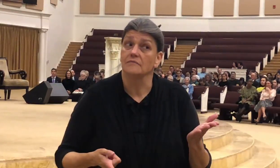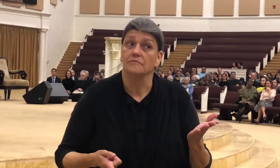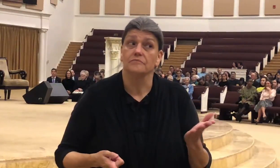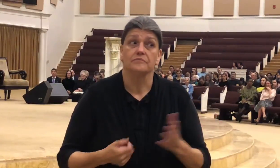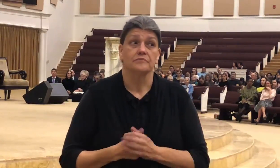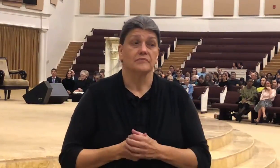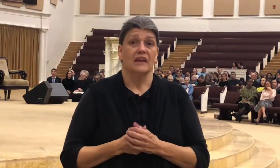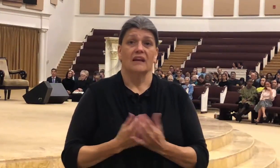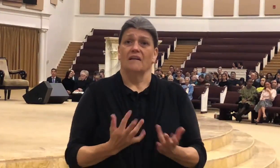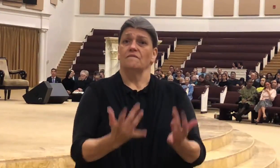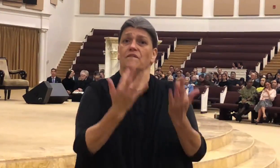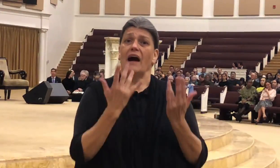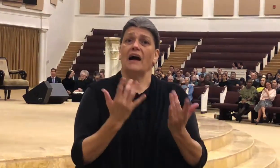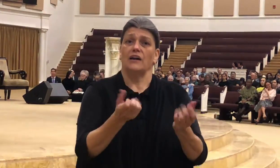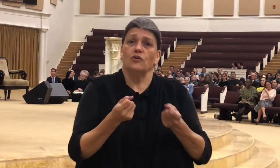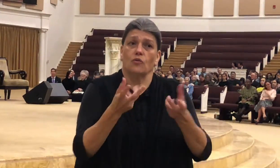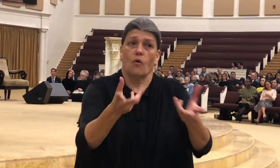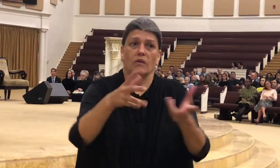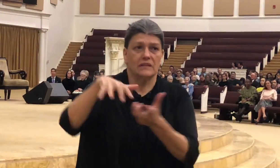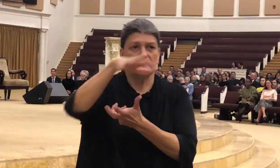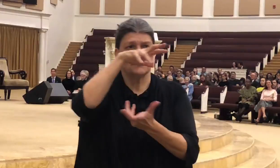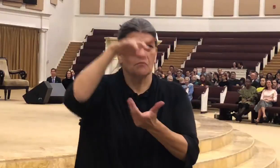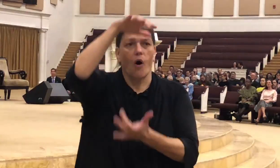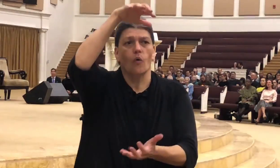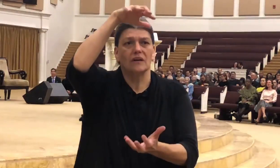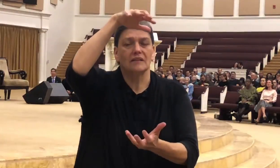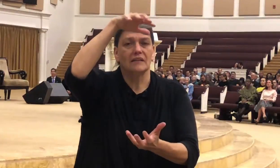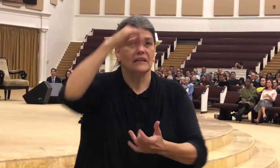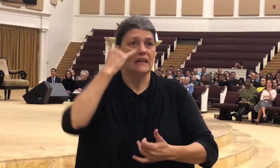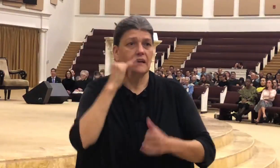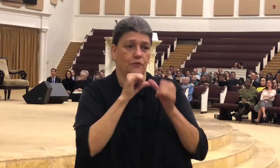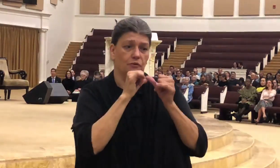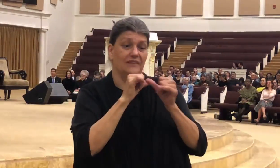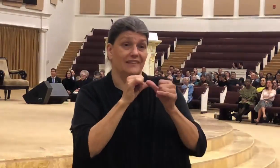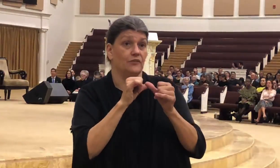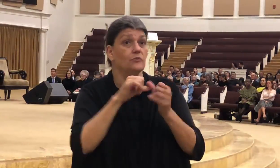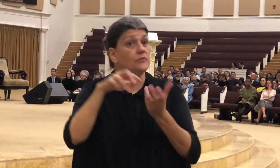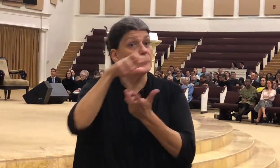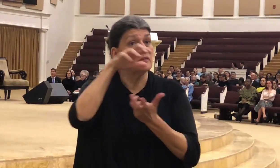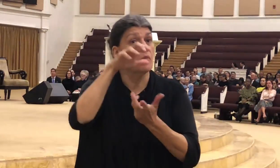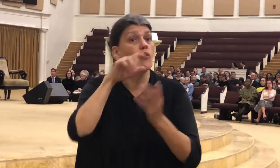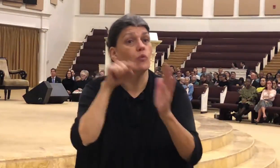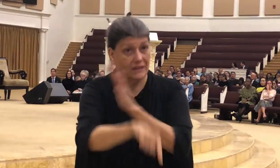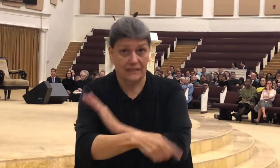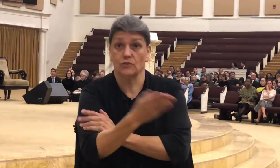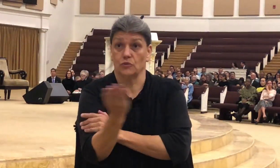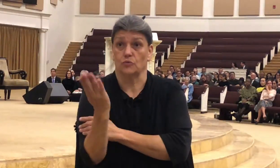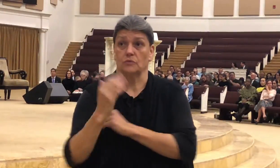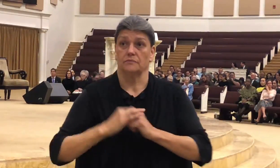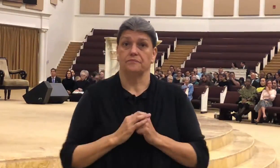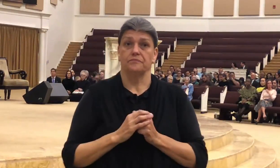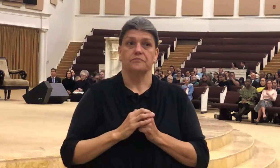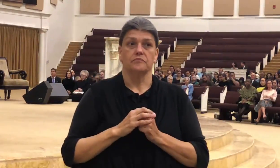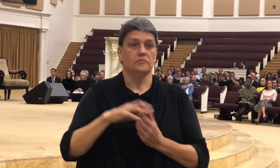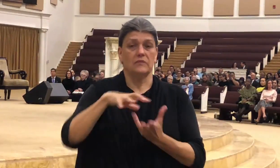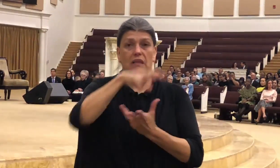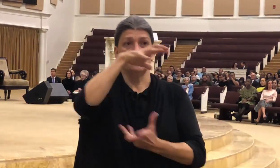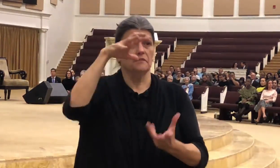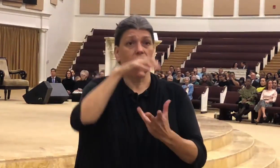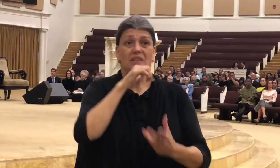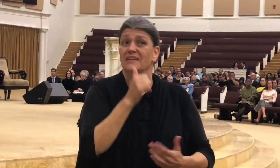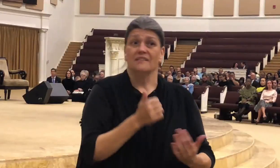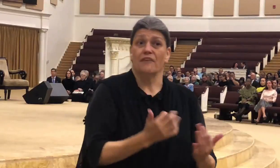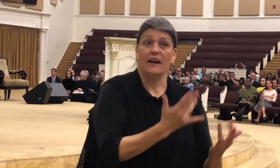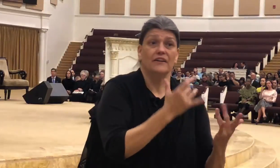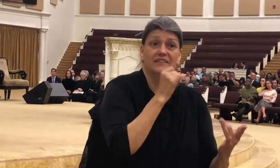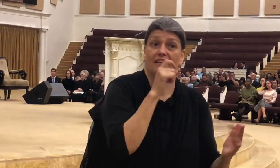Fire can produce some smoke that if you stay in it, it'll kill you. The smoke, the flames never have to